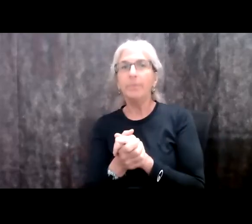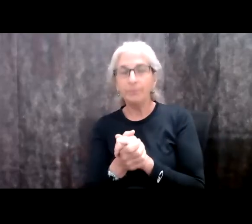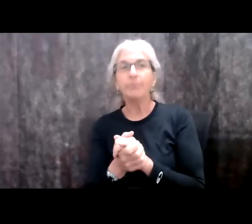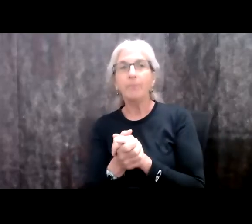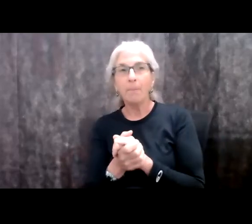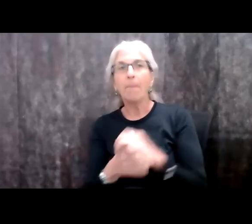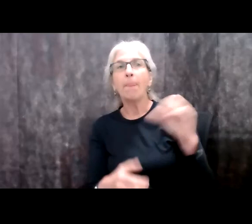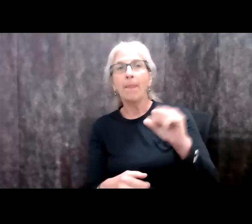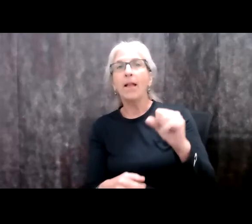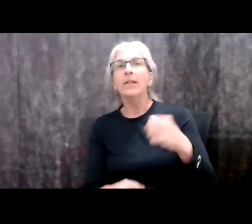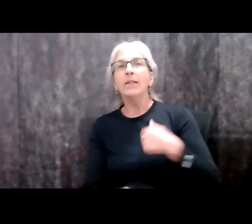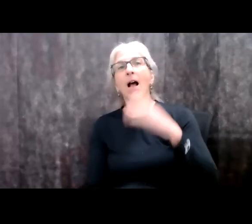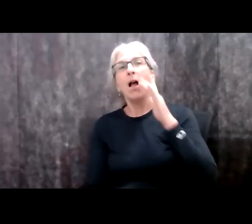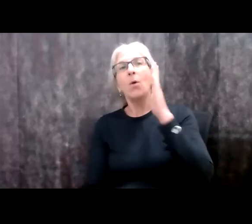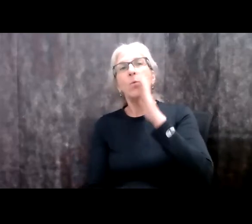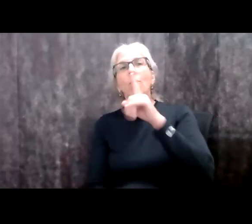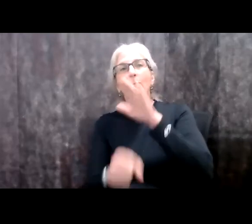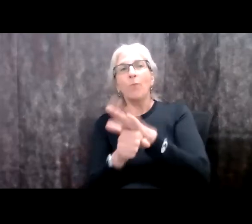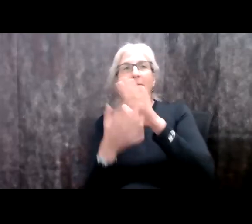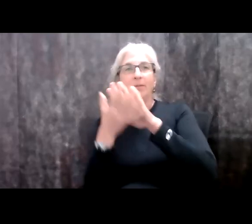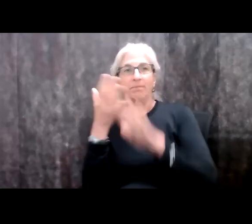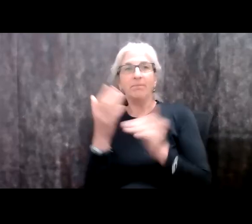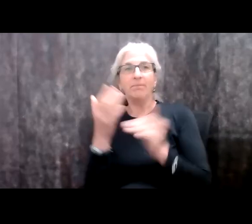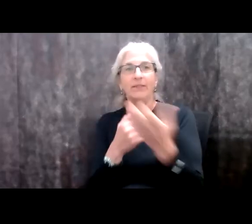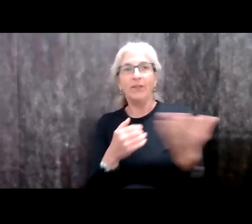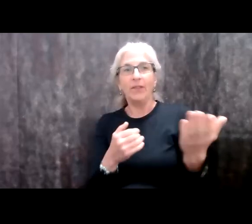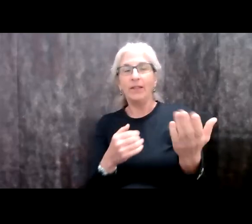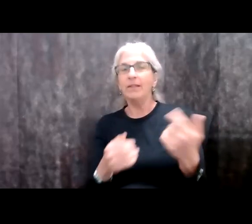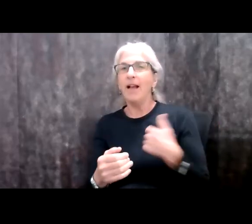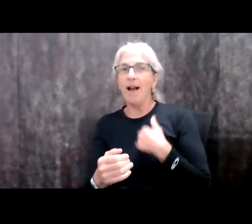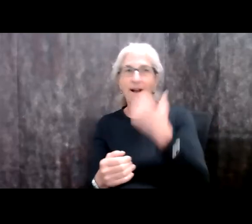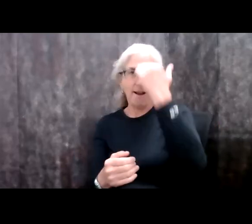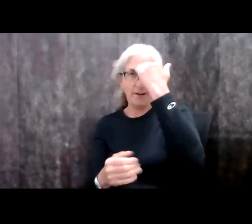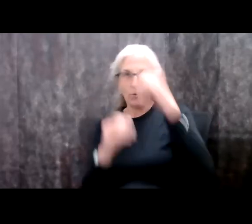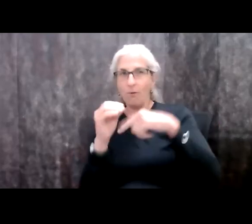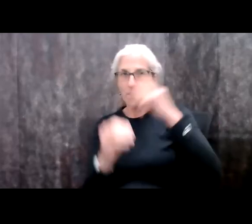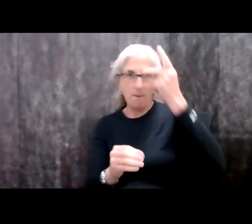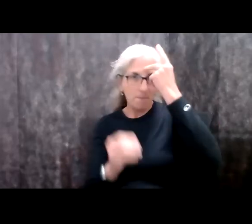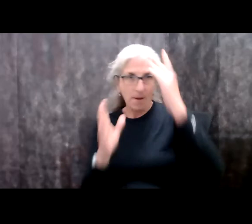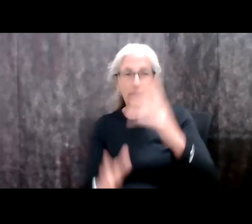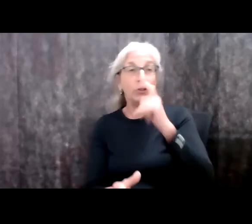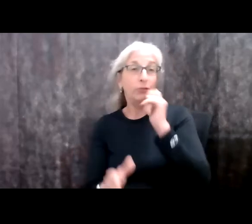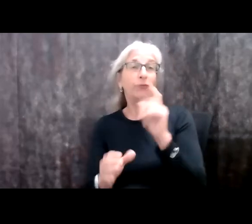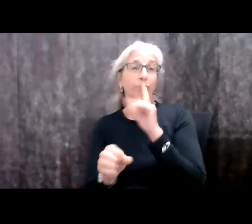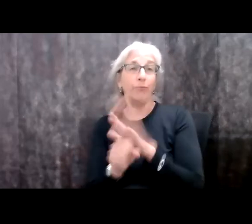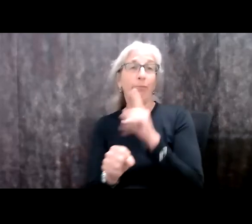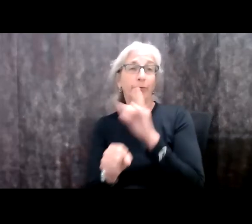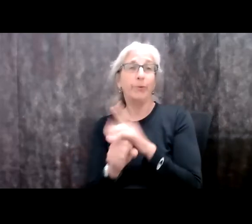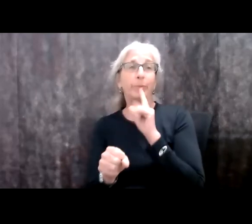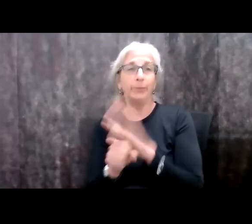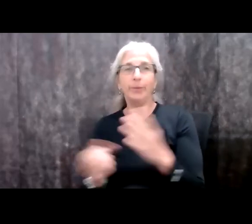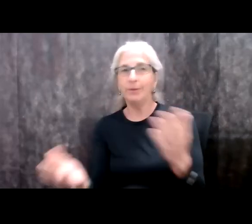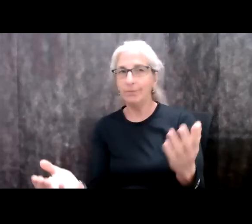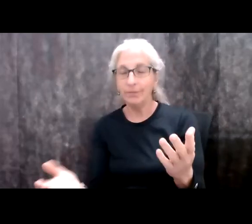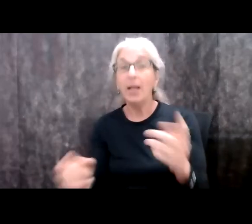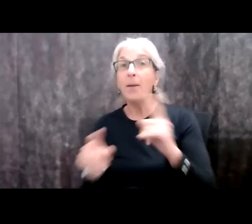thing is to make a couple of promises. And I'm always very aware of politicians who make promises. But I think that